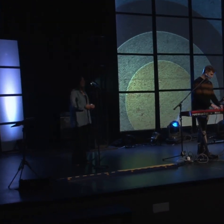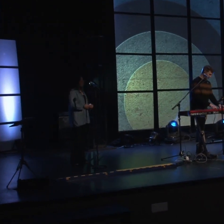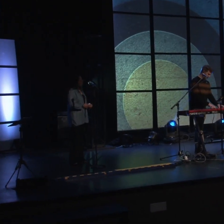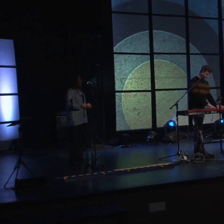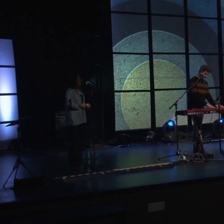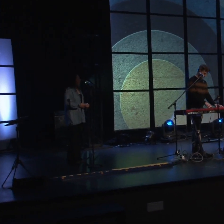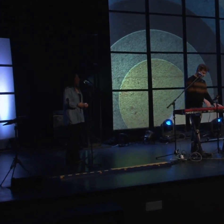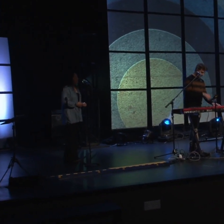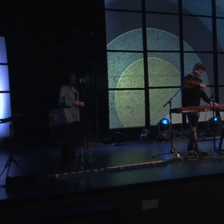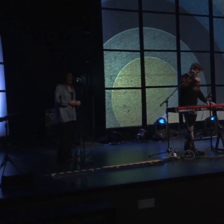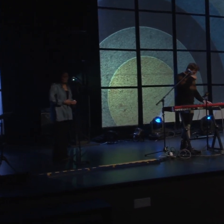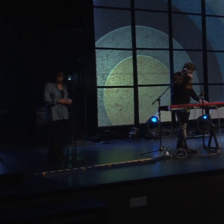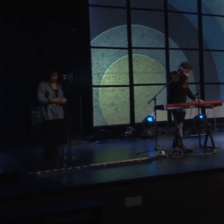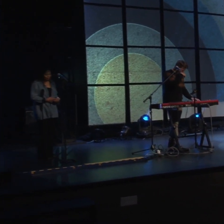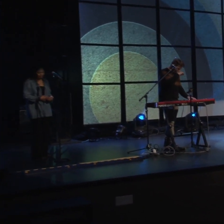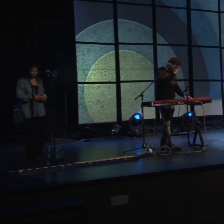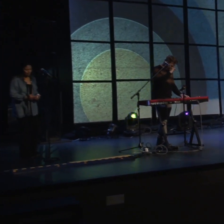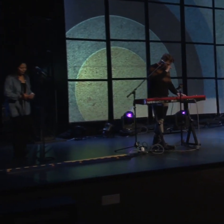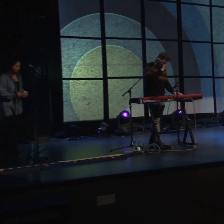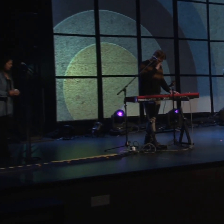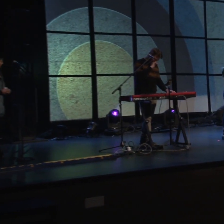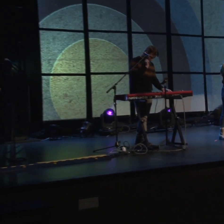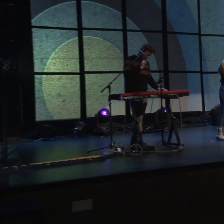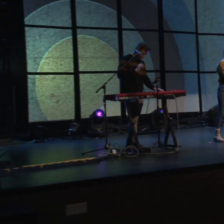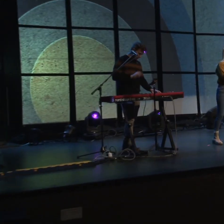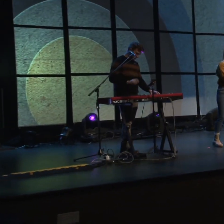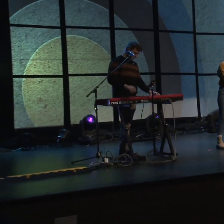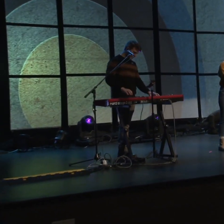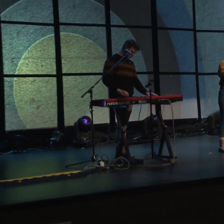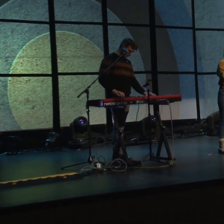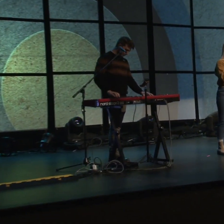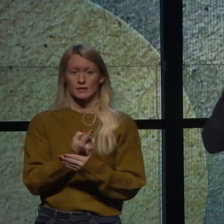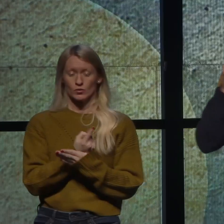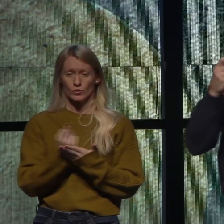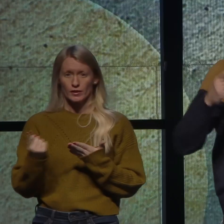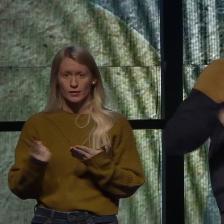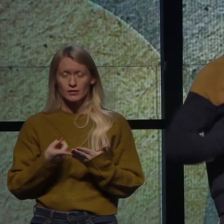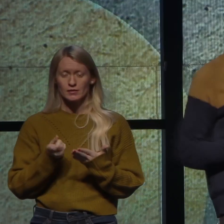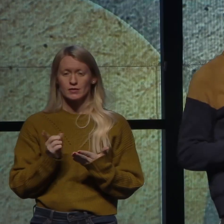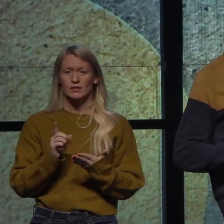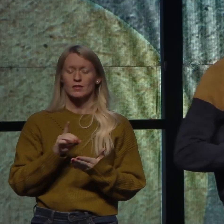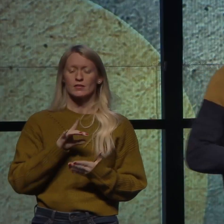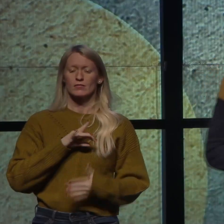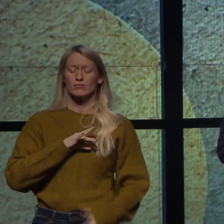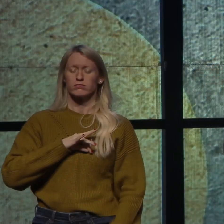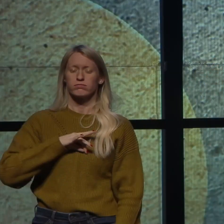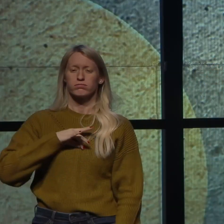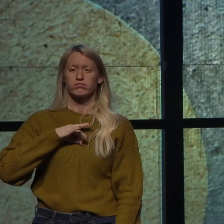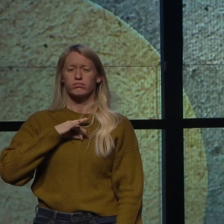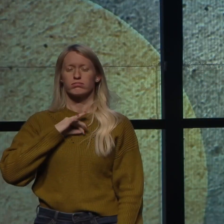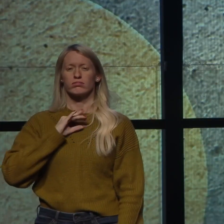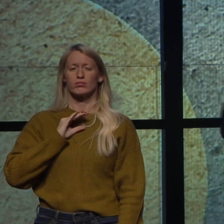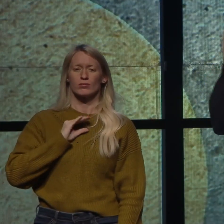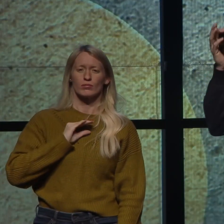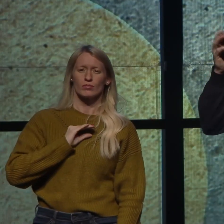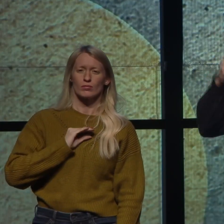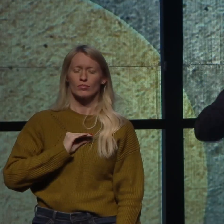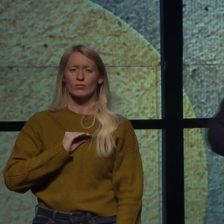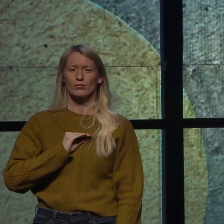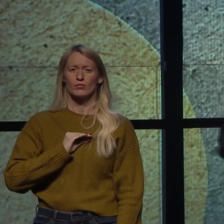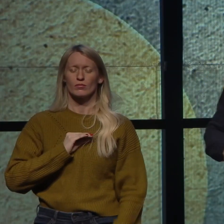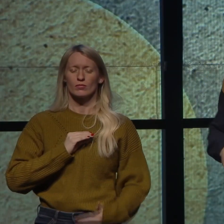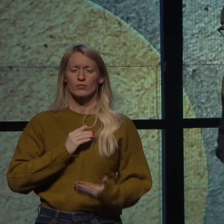You know, the truth is, I come into this week with a pretty heavy spirit. Just lots of stuff swirling around in our world